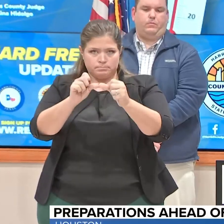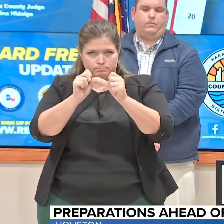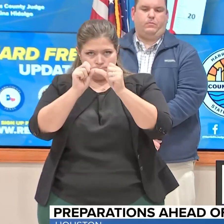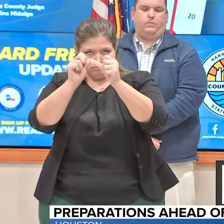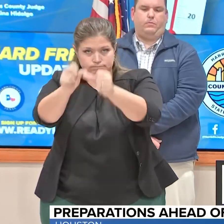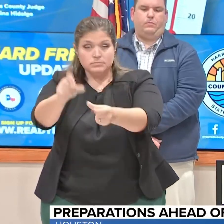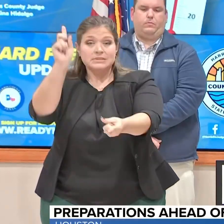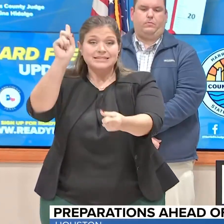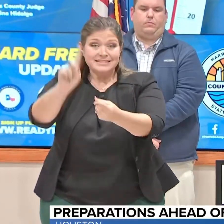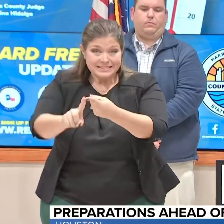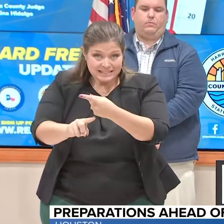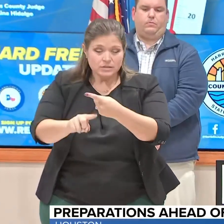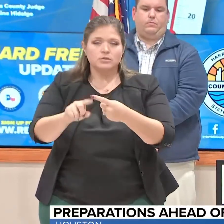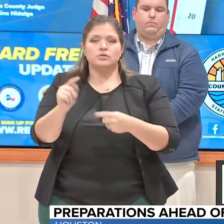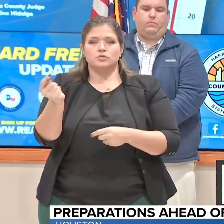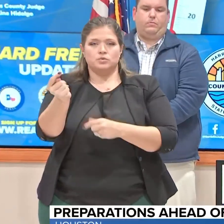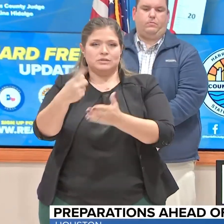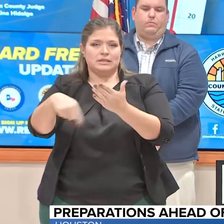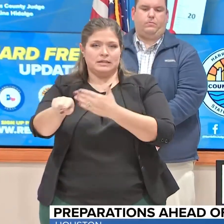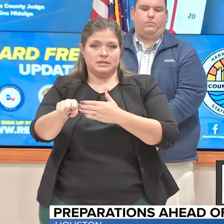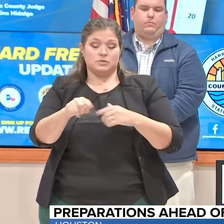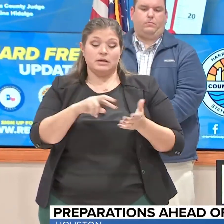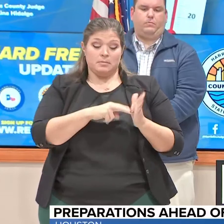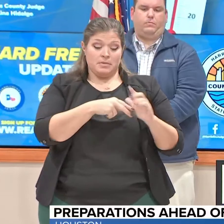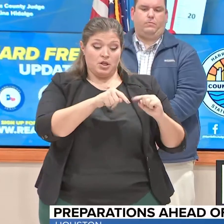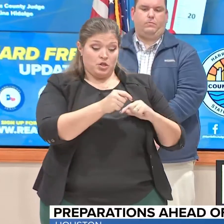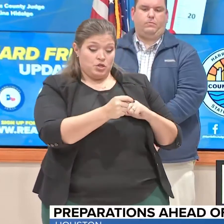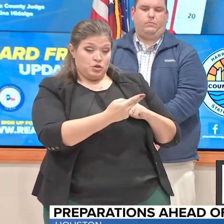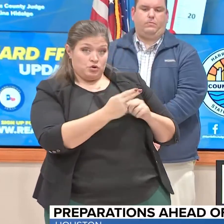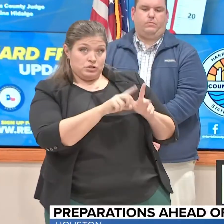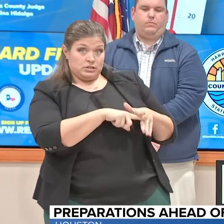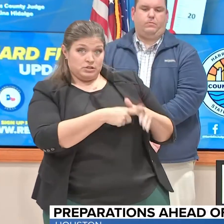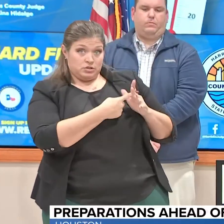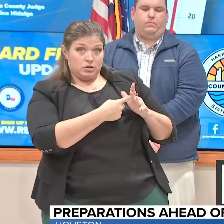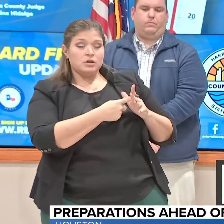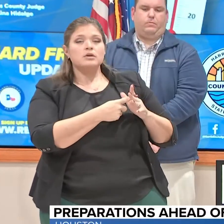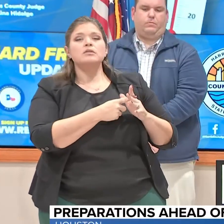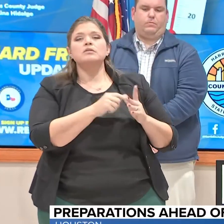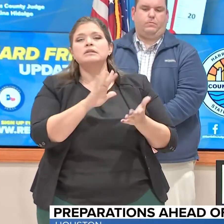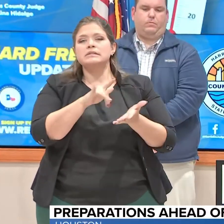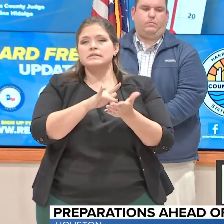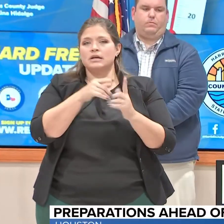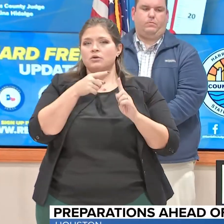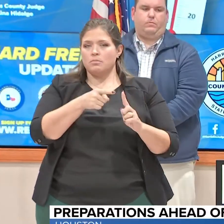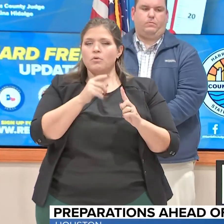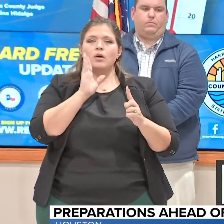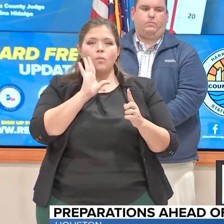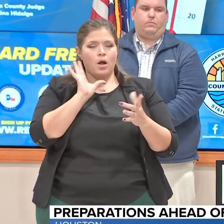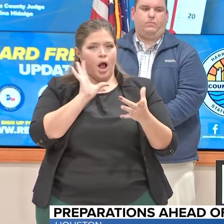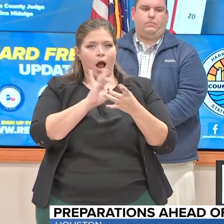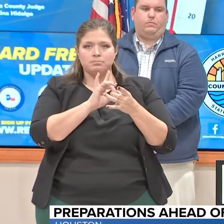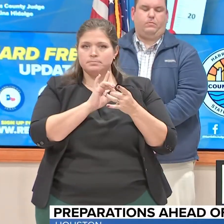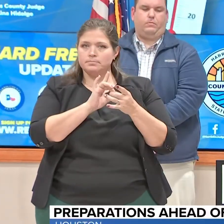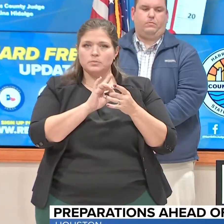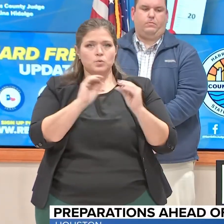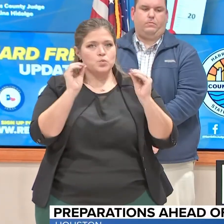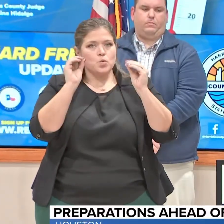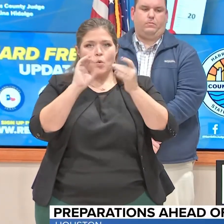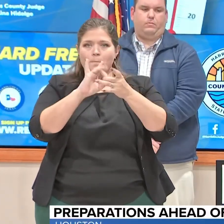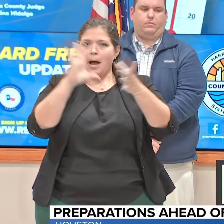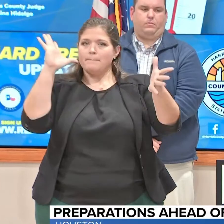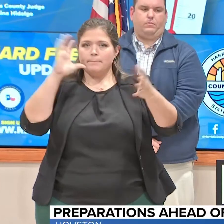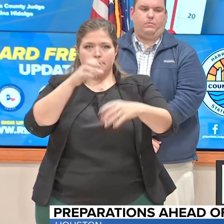week. So as of Thursday, this coming Thursday, Centerpoint will not be disconnecting